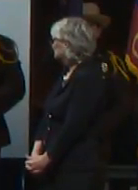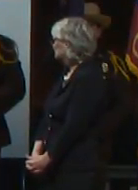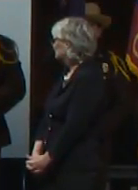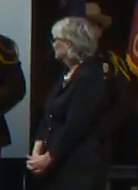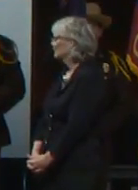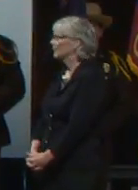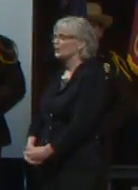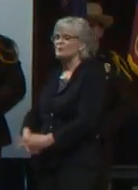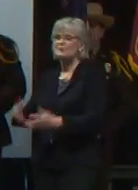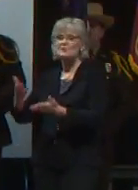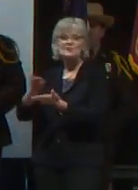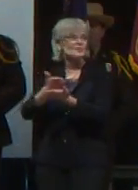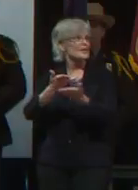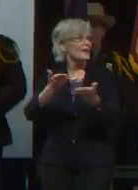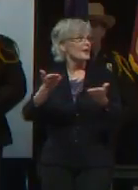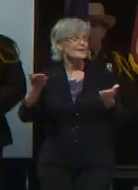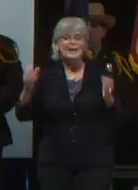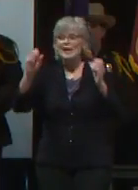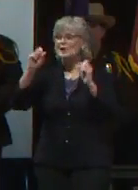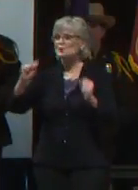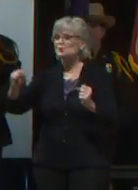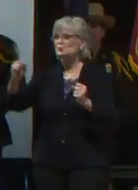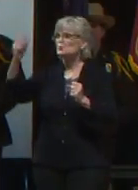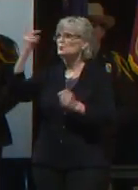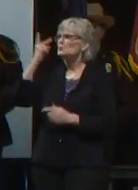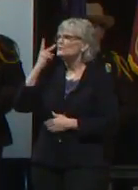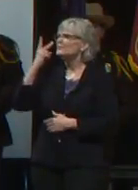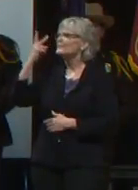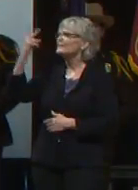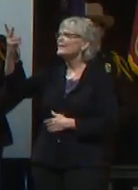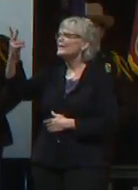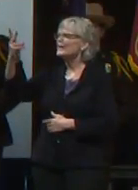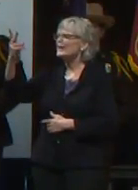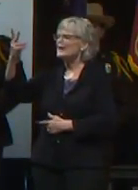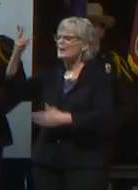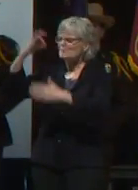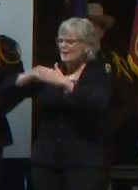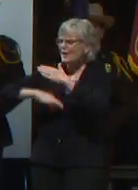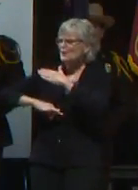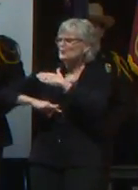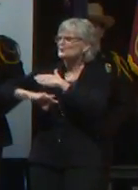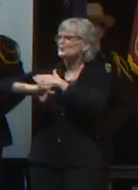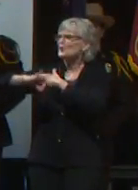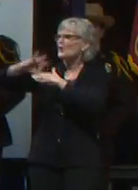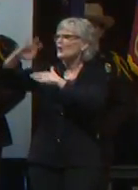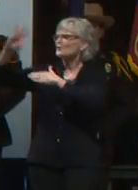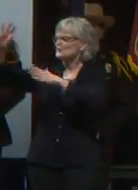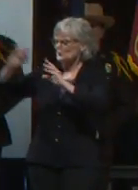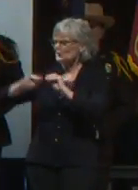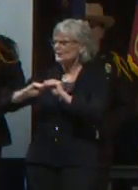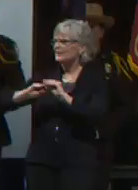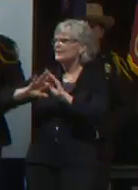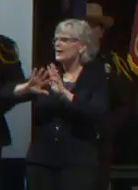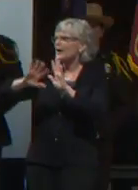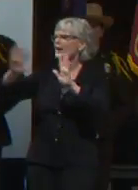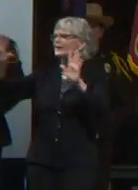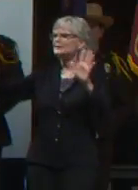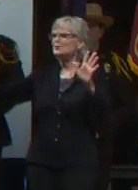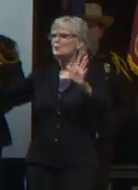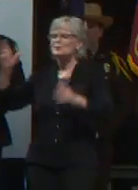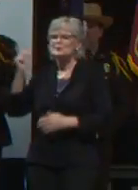Oh, say, can you see by the dawn's early